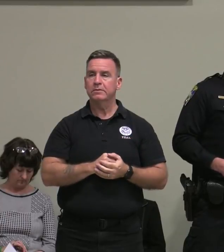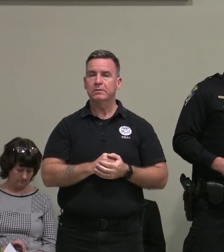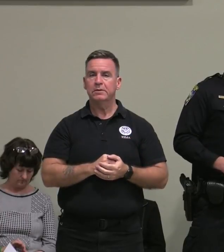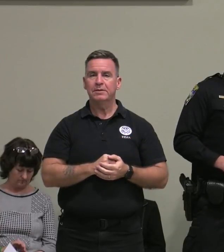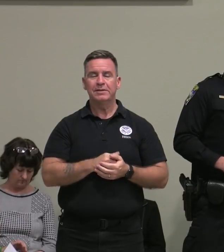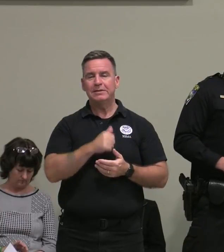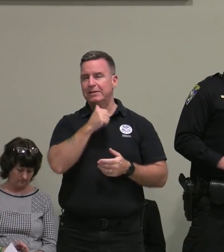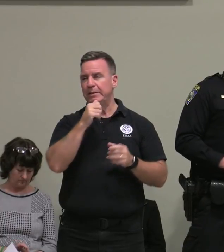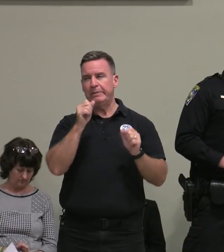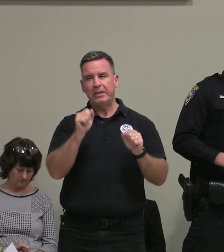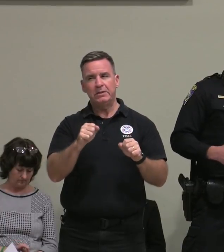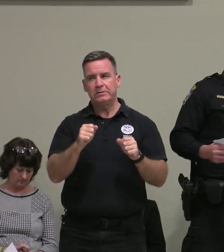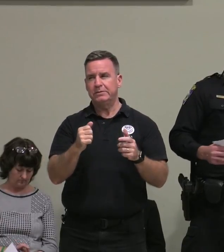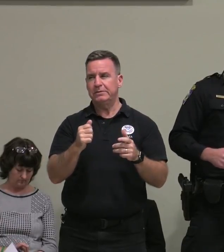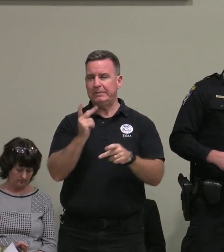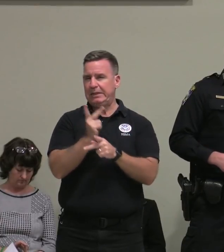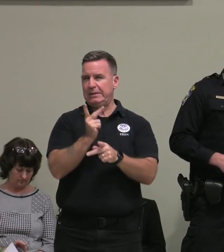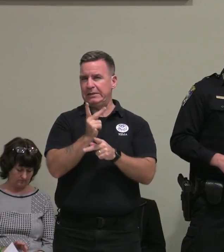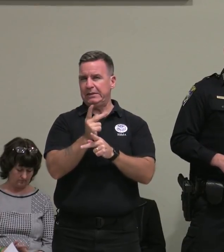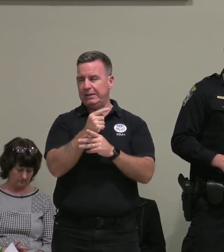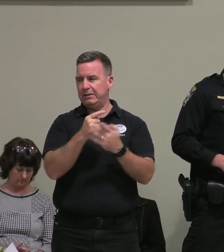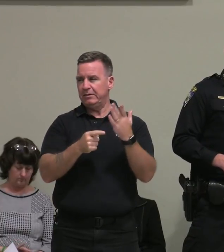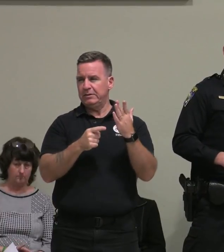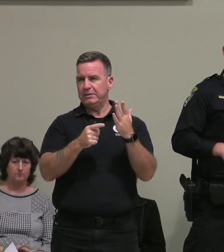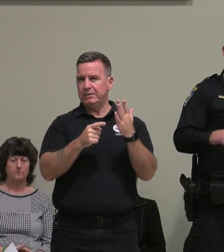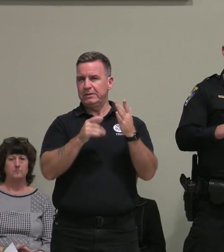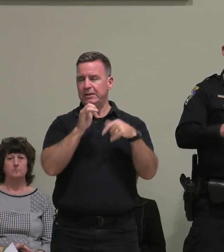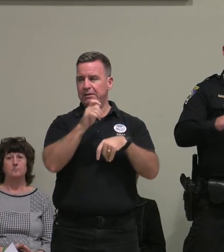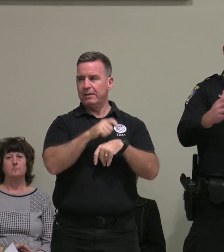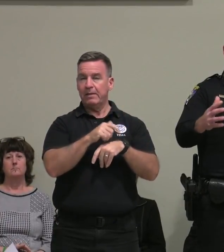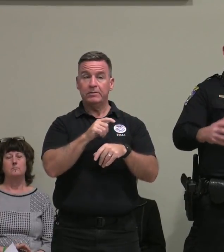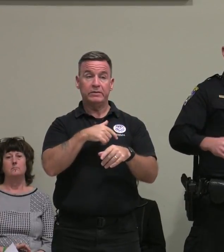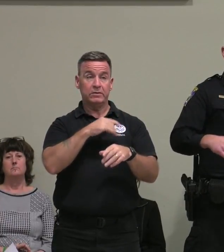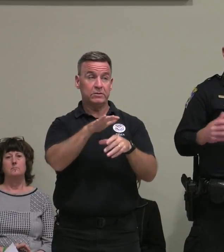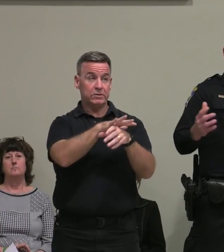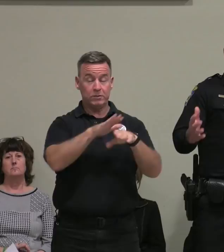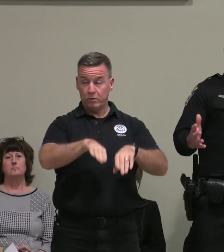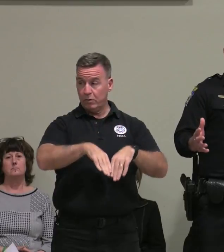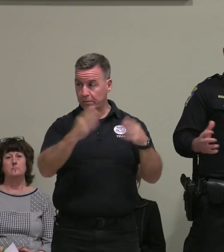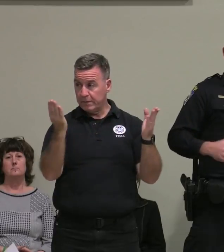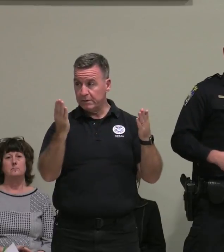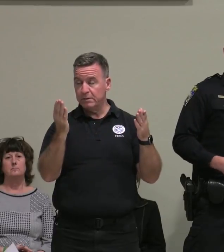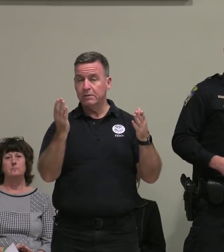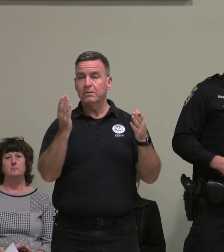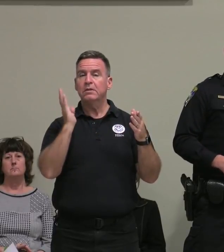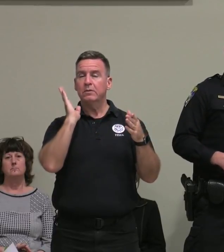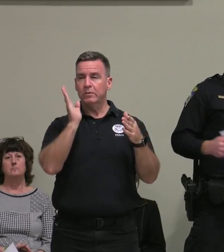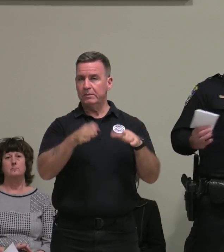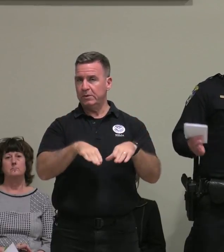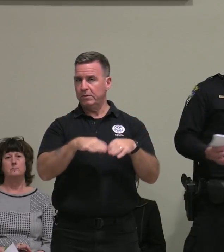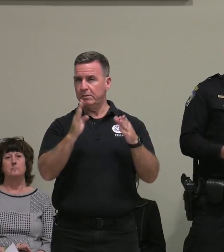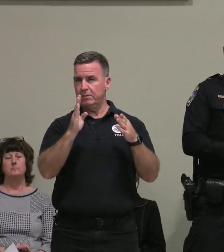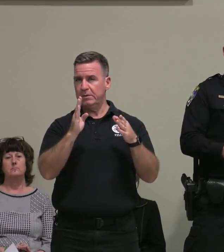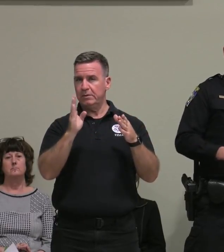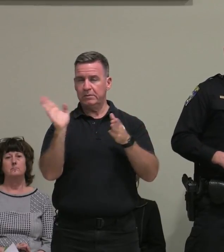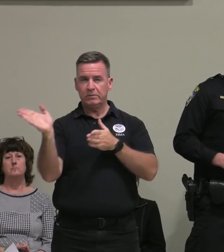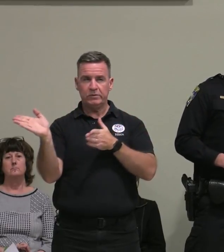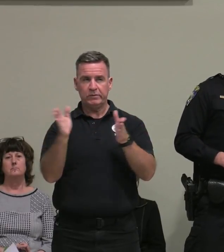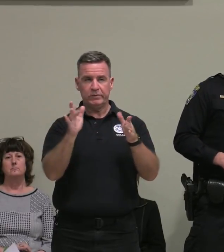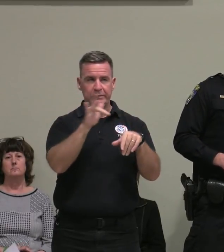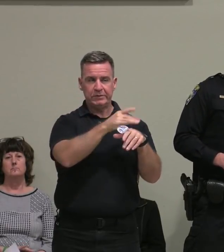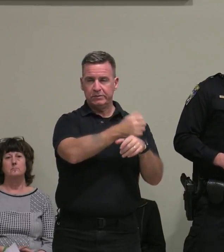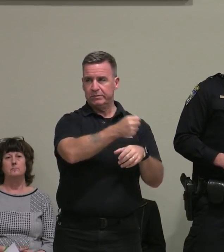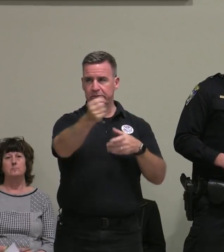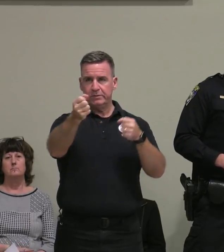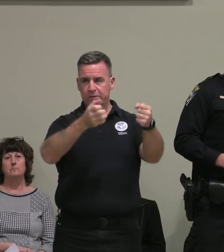just not feasible to maintain those after a certain period of time. So once those zones are open, they will be open and we're going to shift our resources.